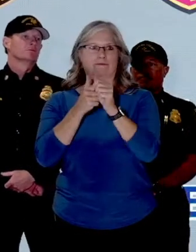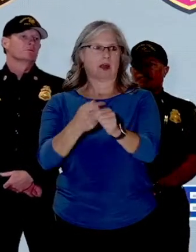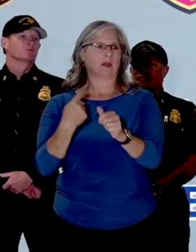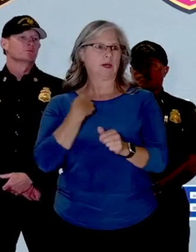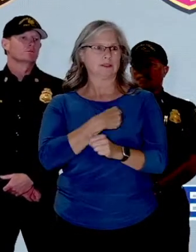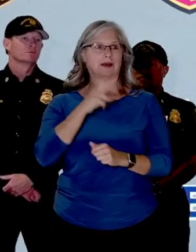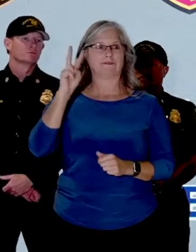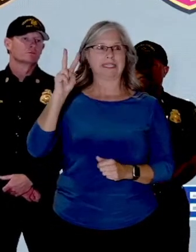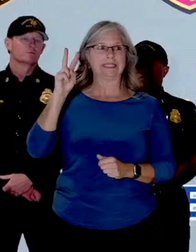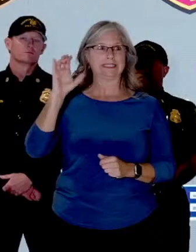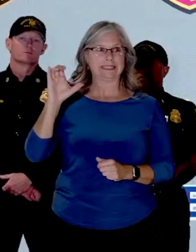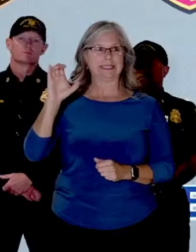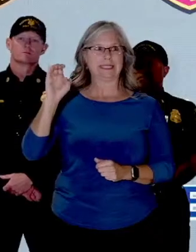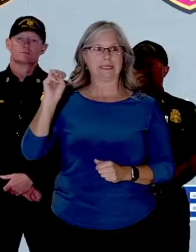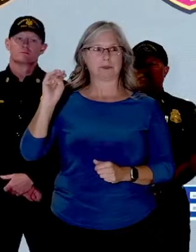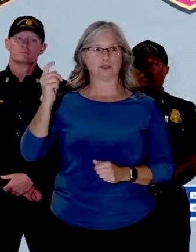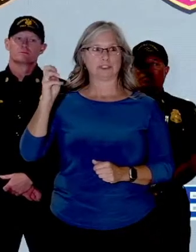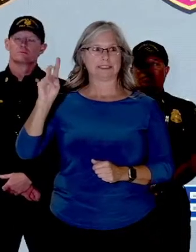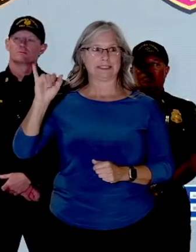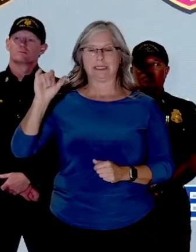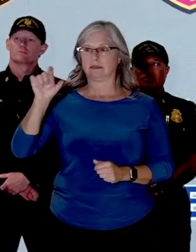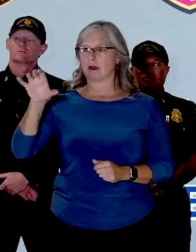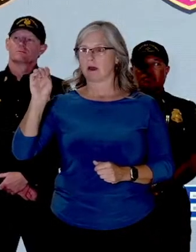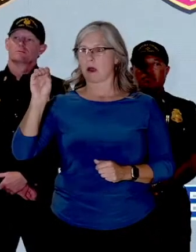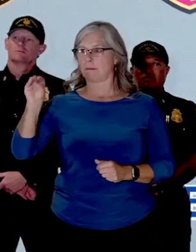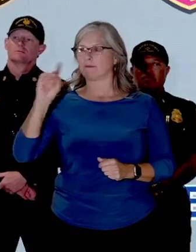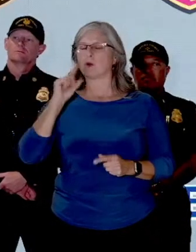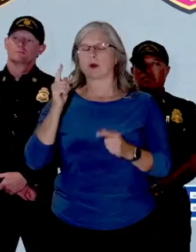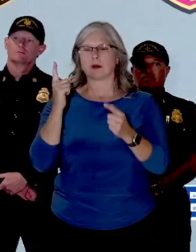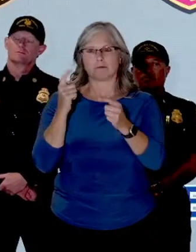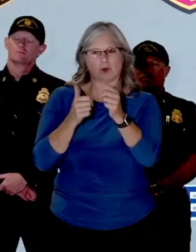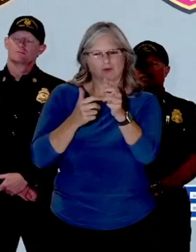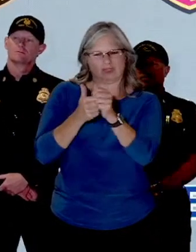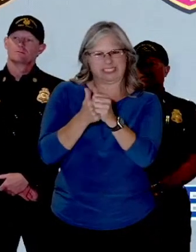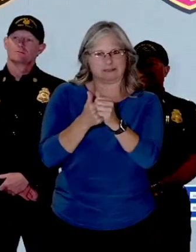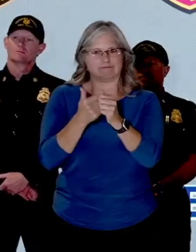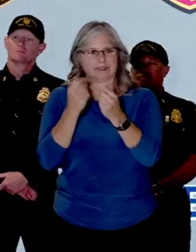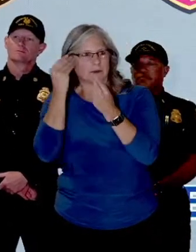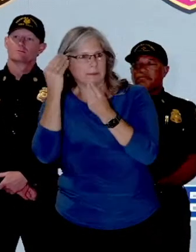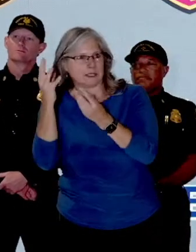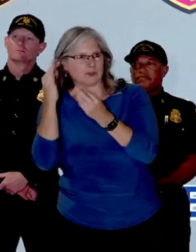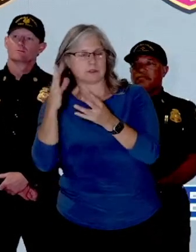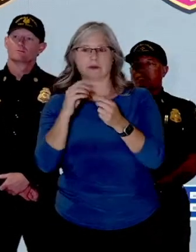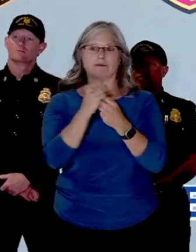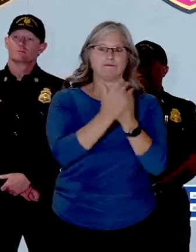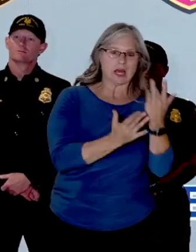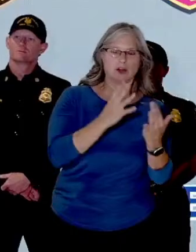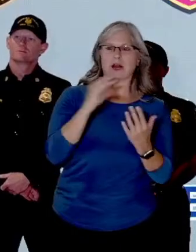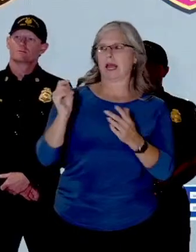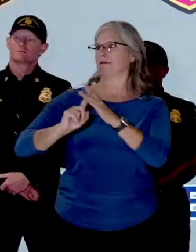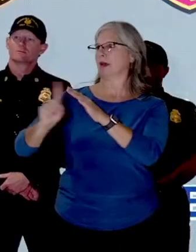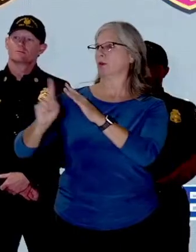at vcemergency.com for the latest information, updates on the fire and on